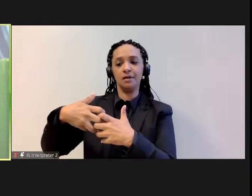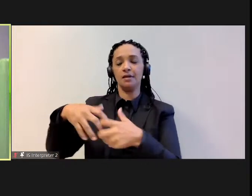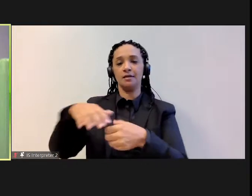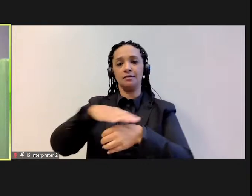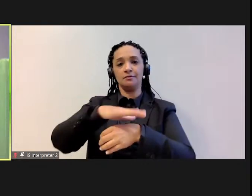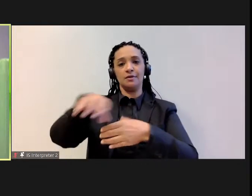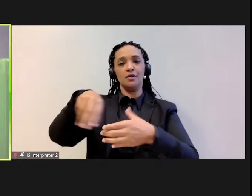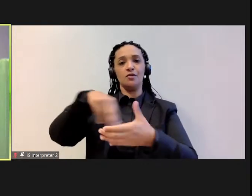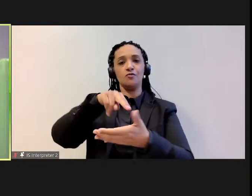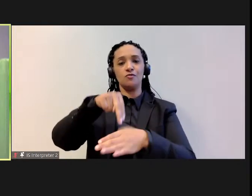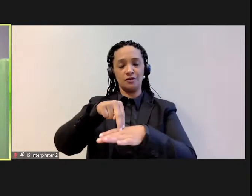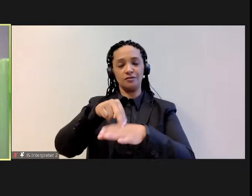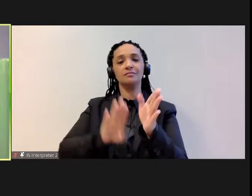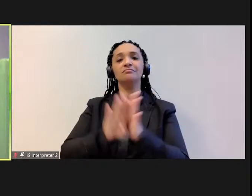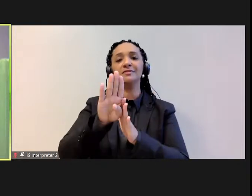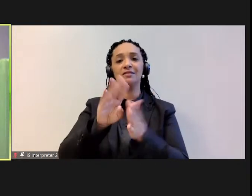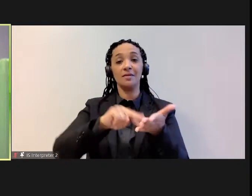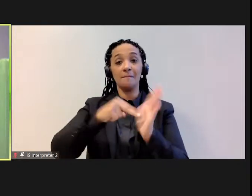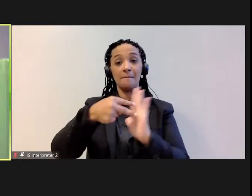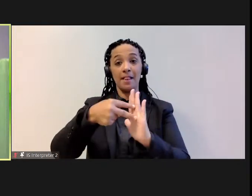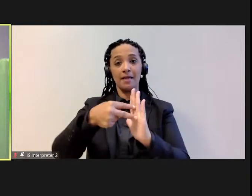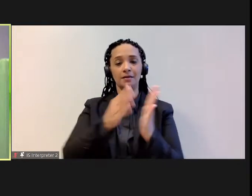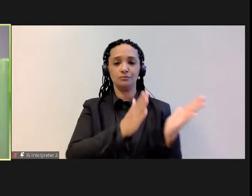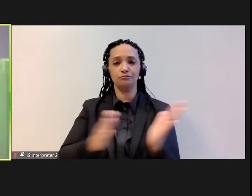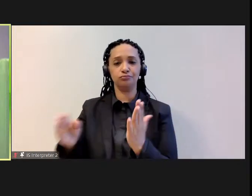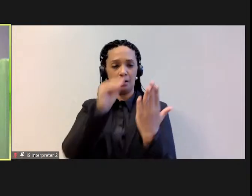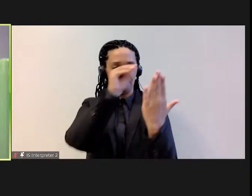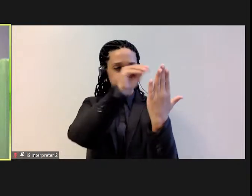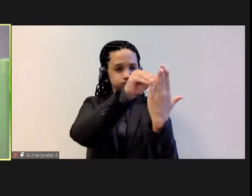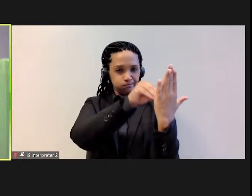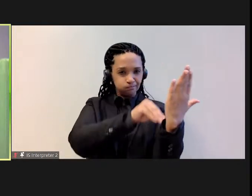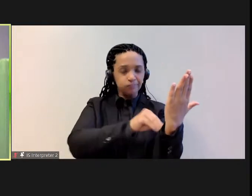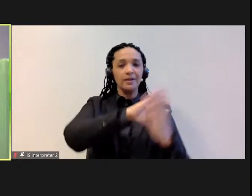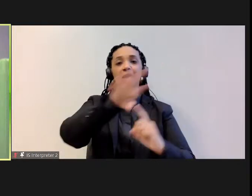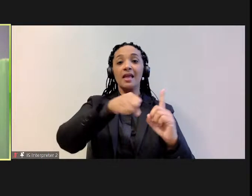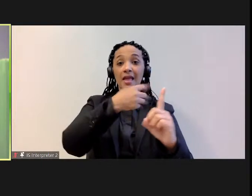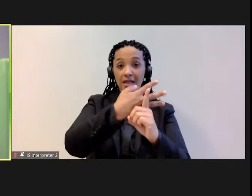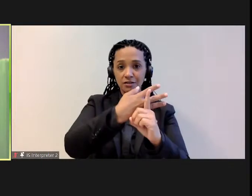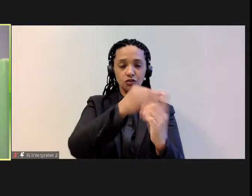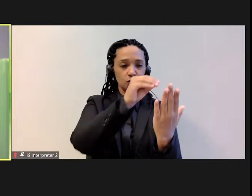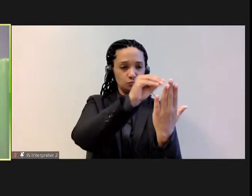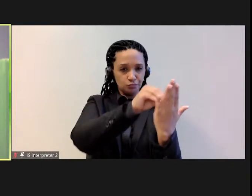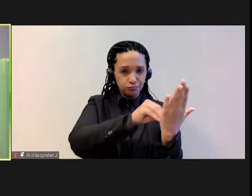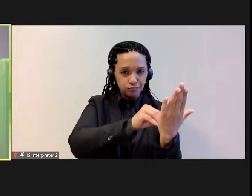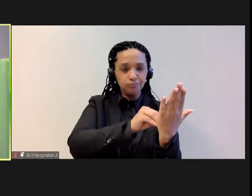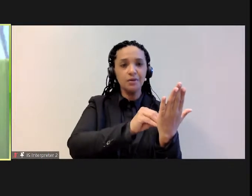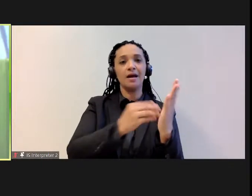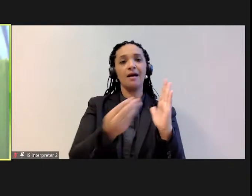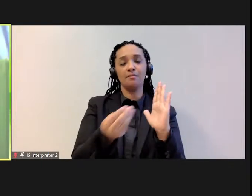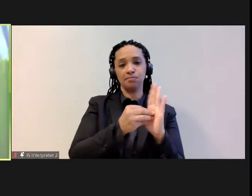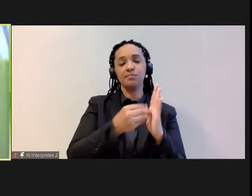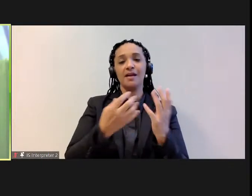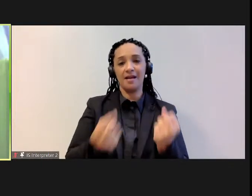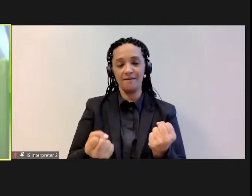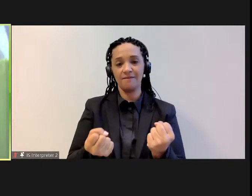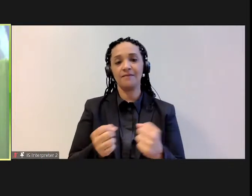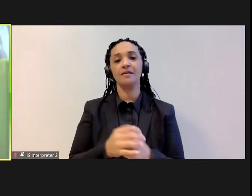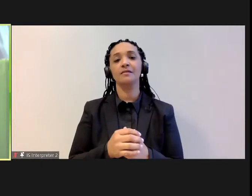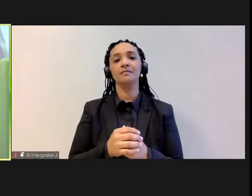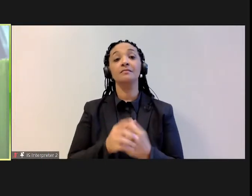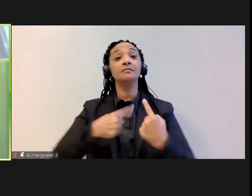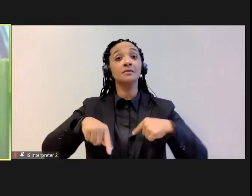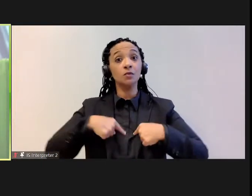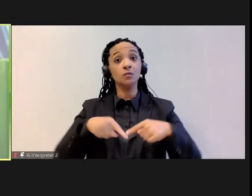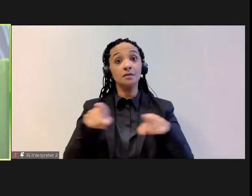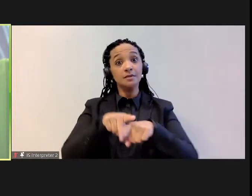national development plan, just to make sure that as we are implementing the national development plan, we are also